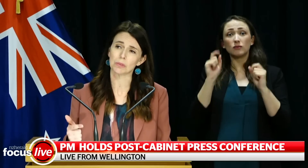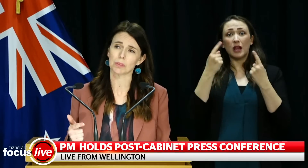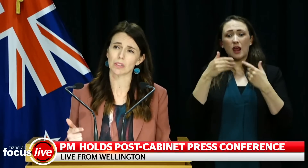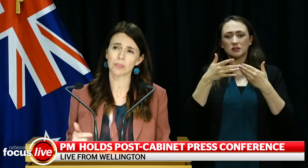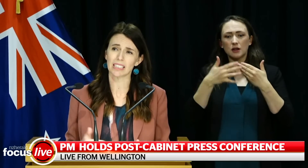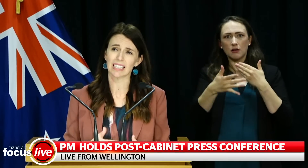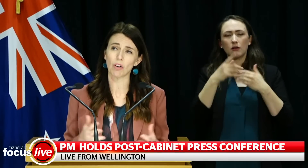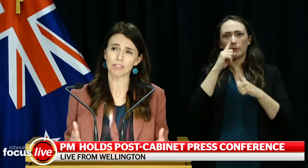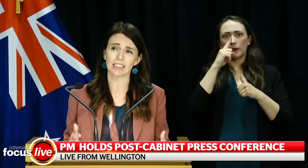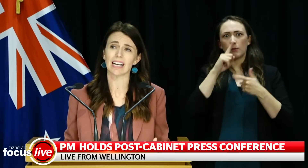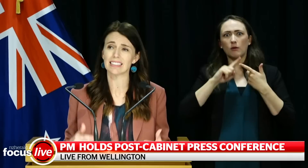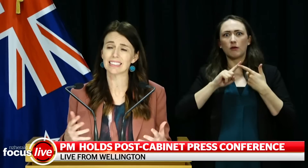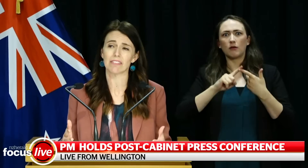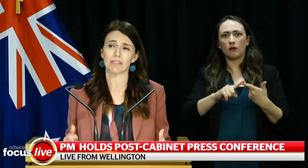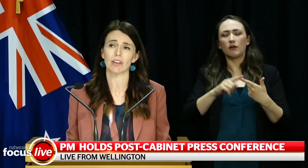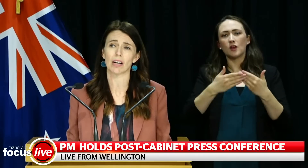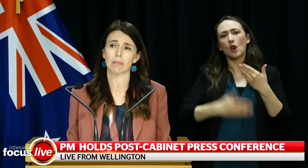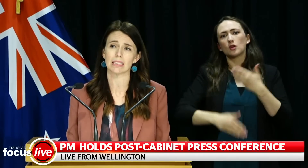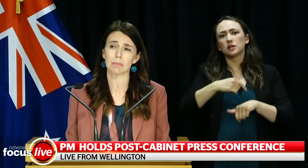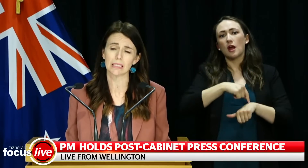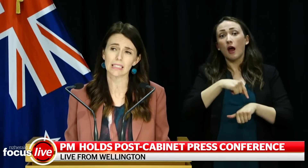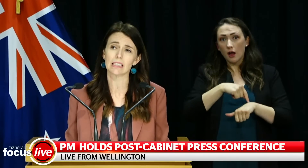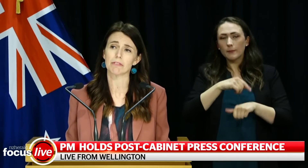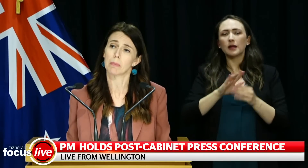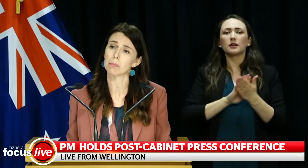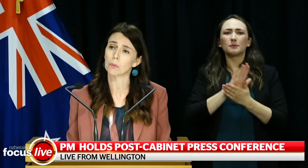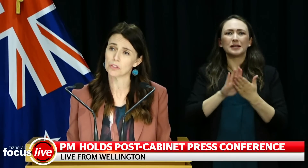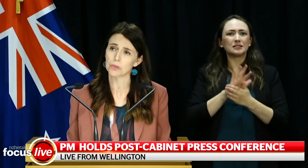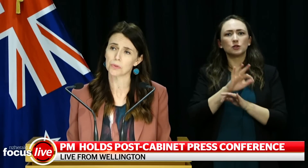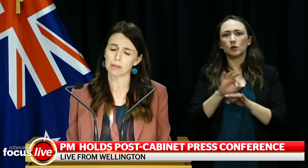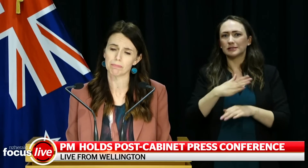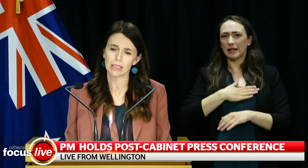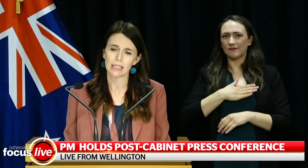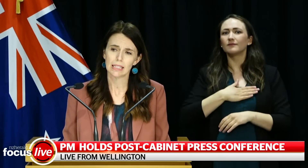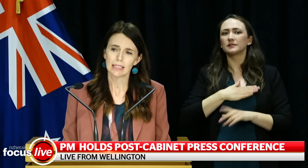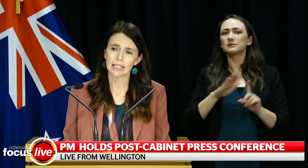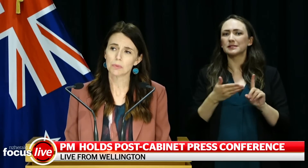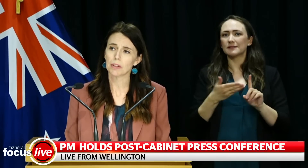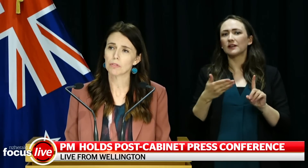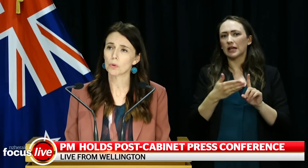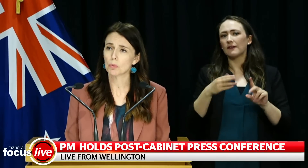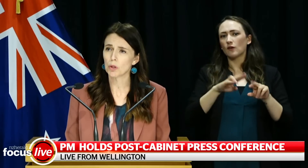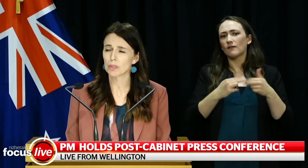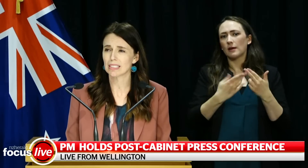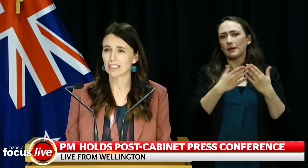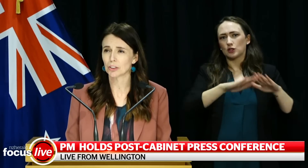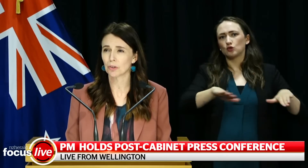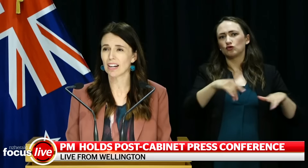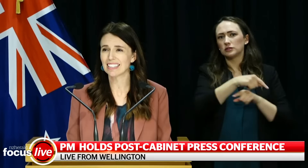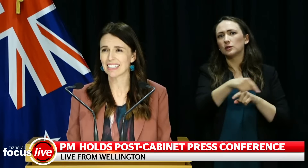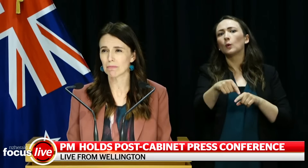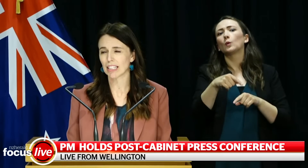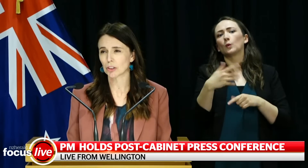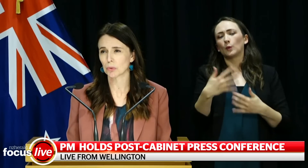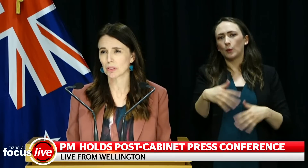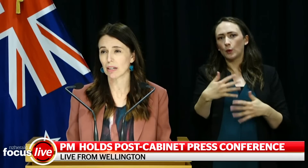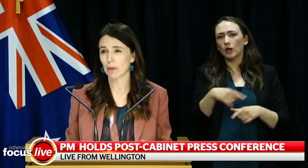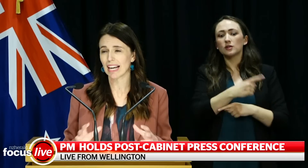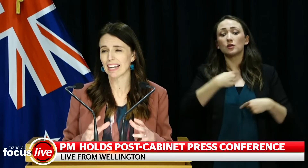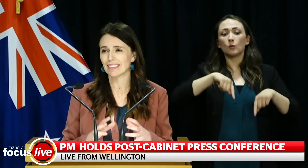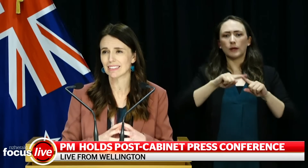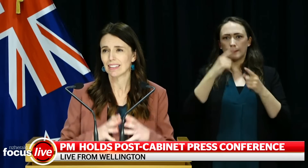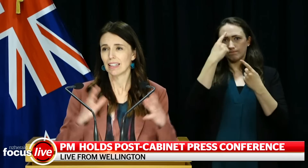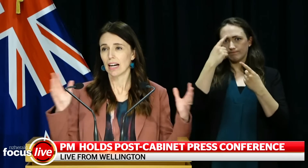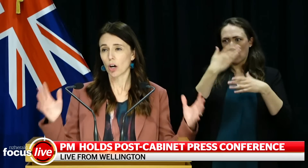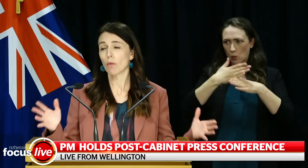and that it was resulting in often unsafe environments, particularly for people with children. That's where, of course, work was done to try and then make sure that